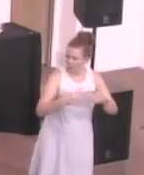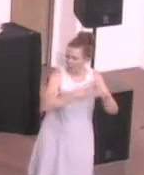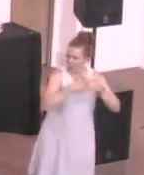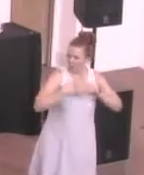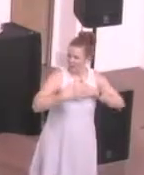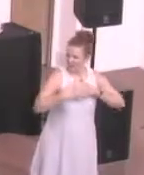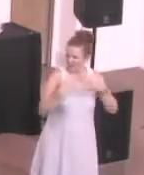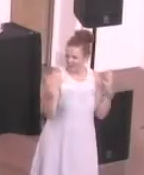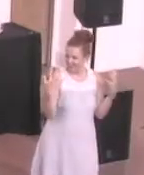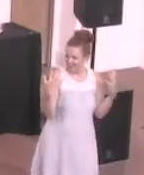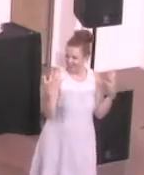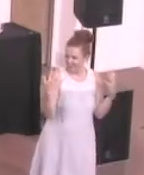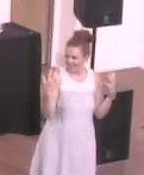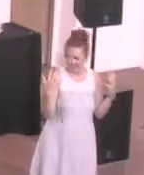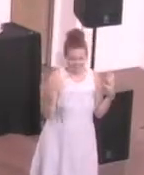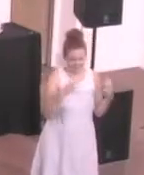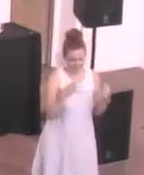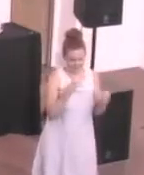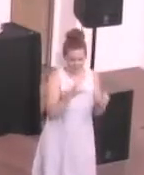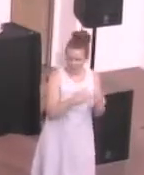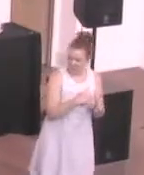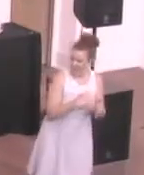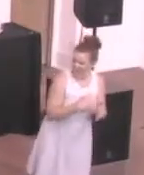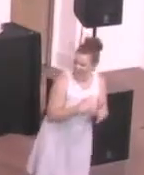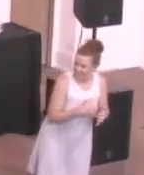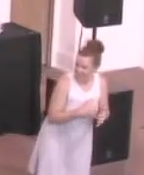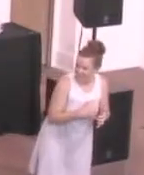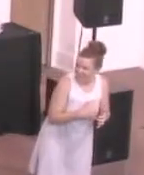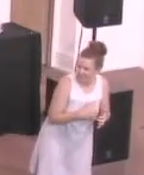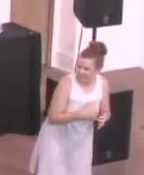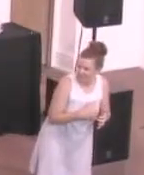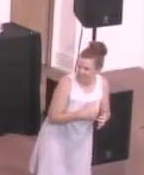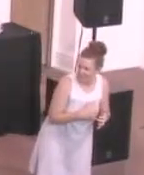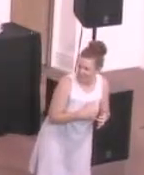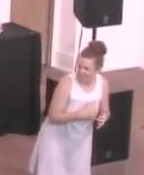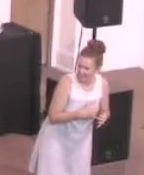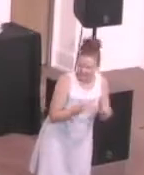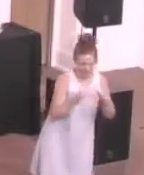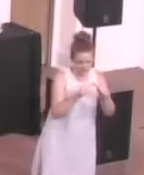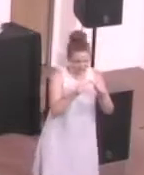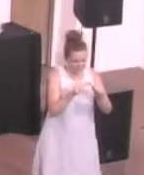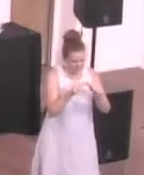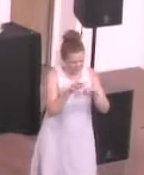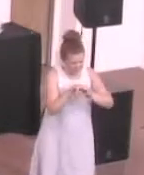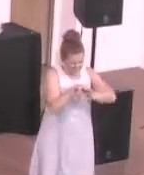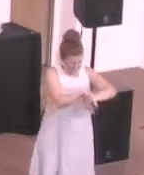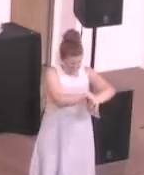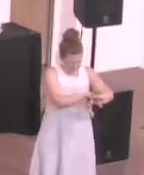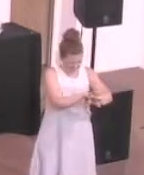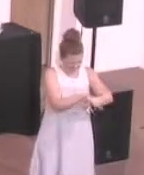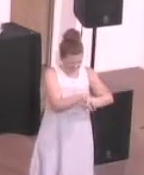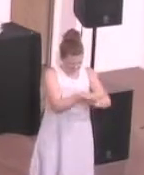Woo! Did you do it? Are you guys still tangled up?